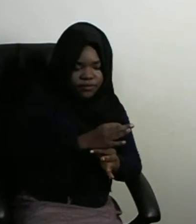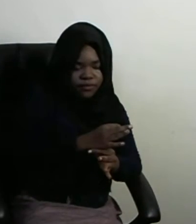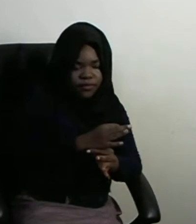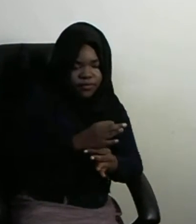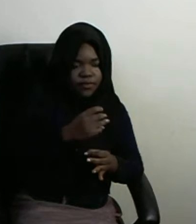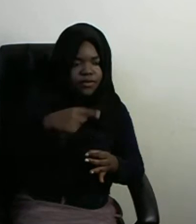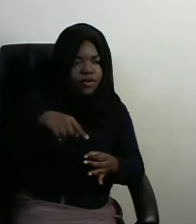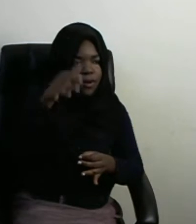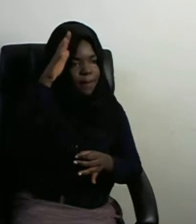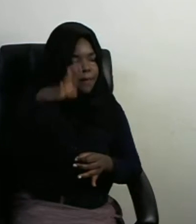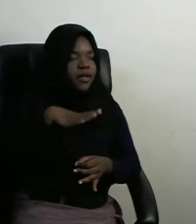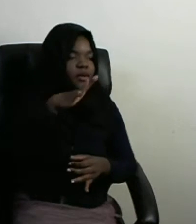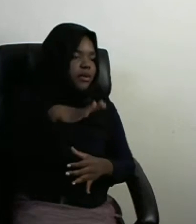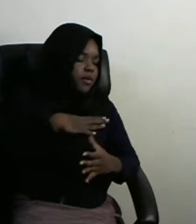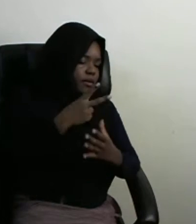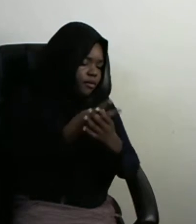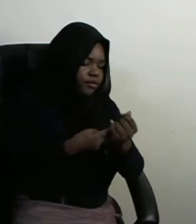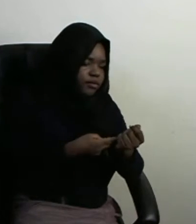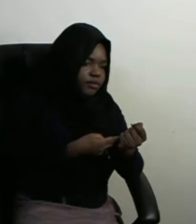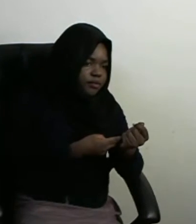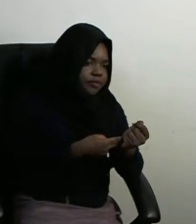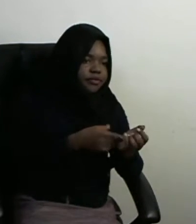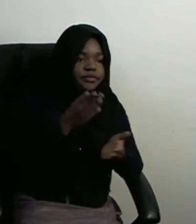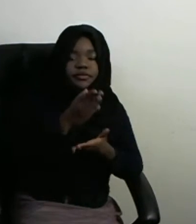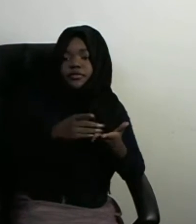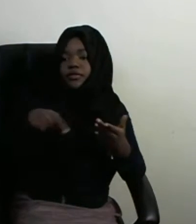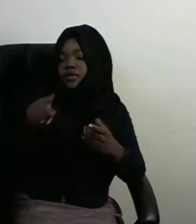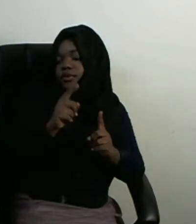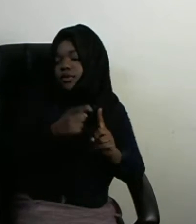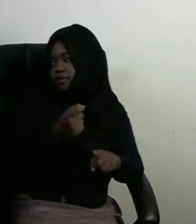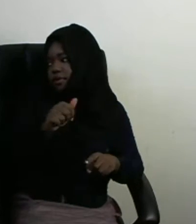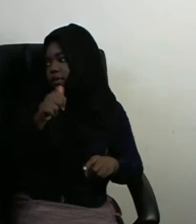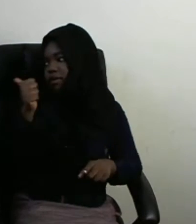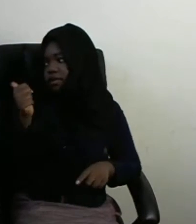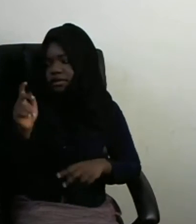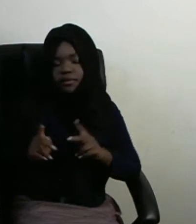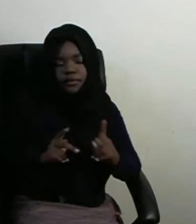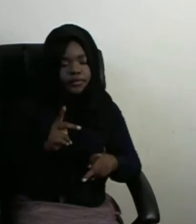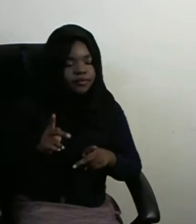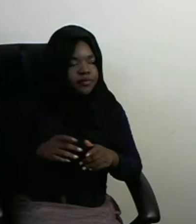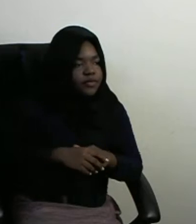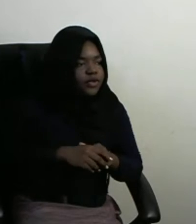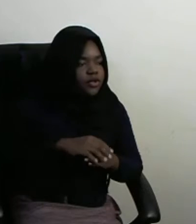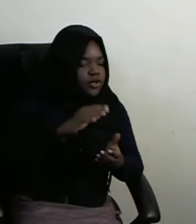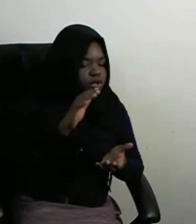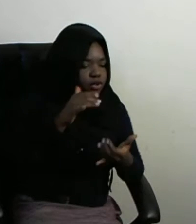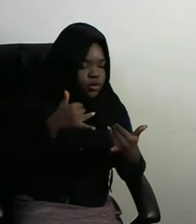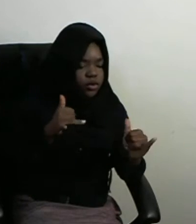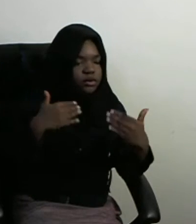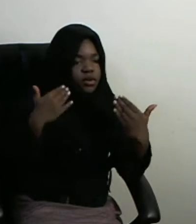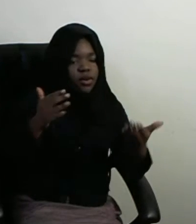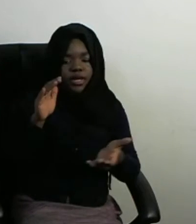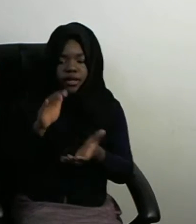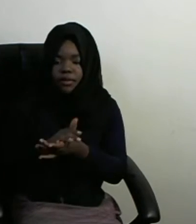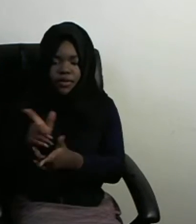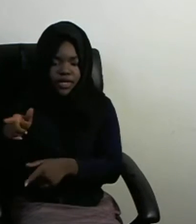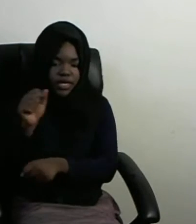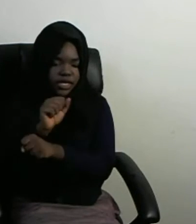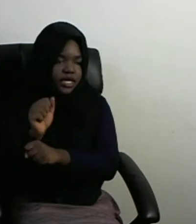you men and women, some of you from another. So marry them with